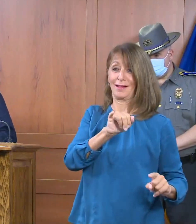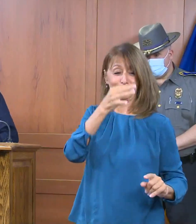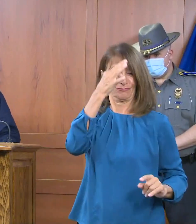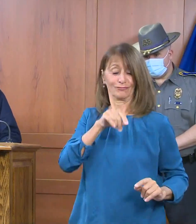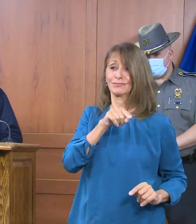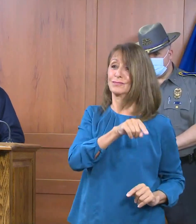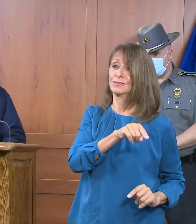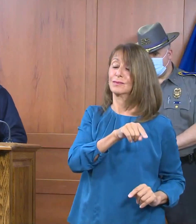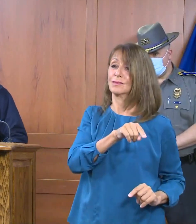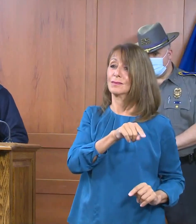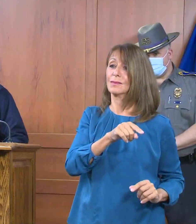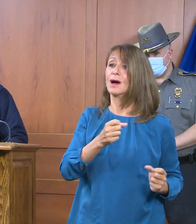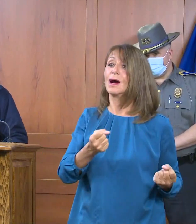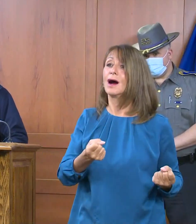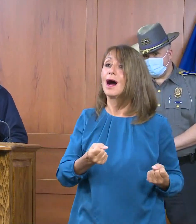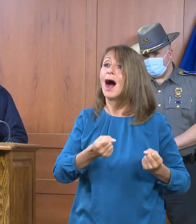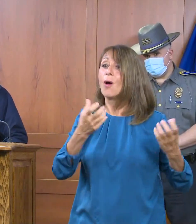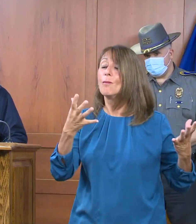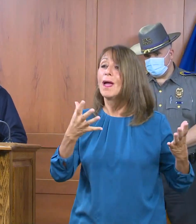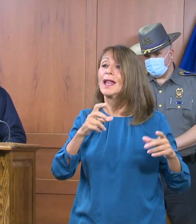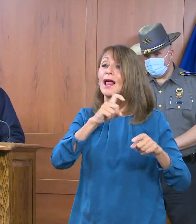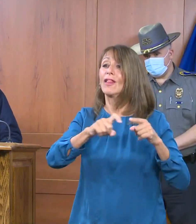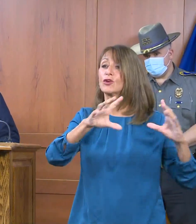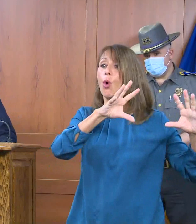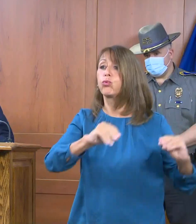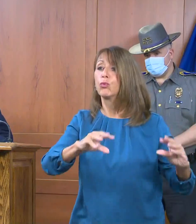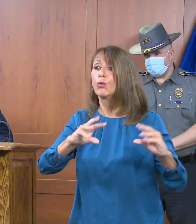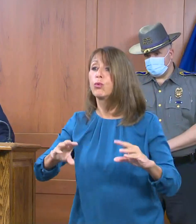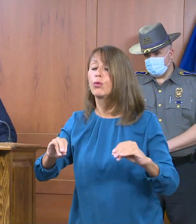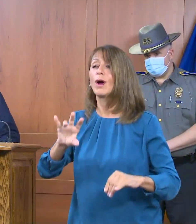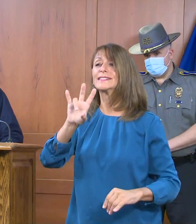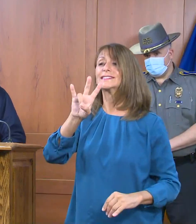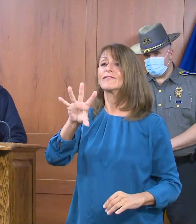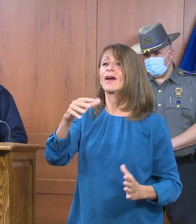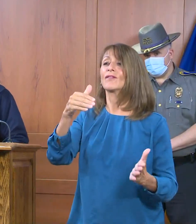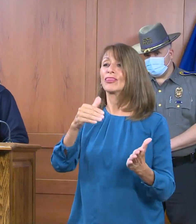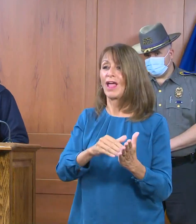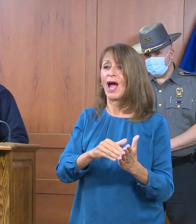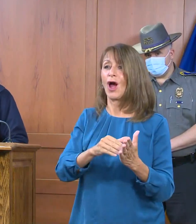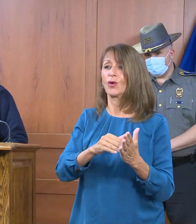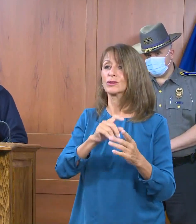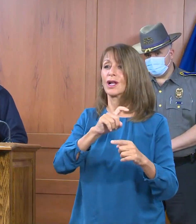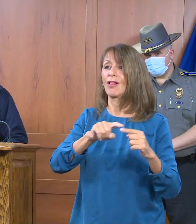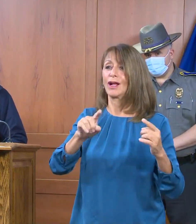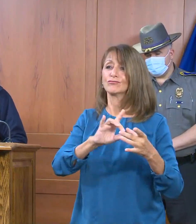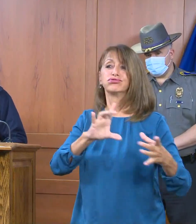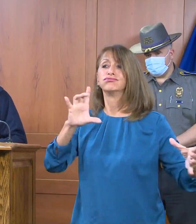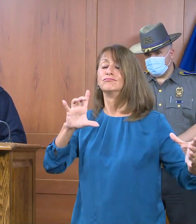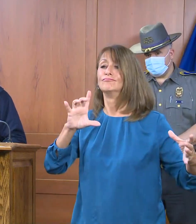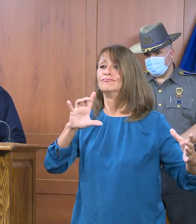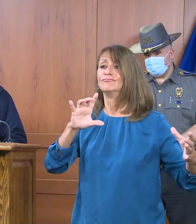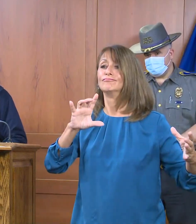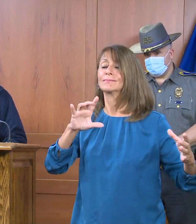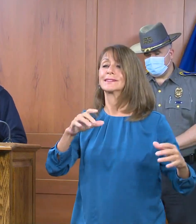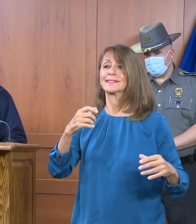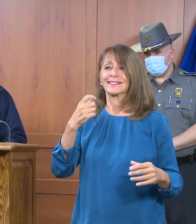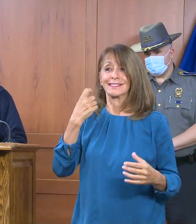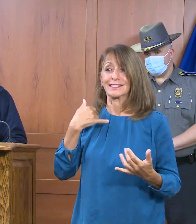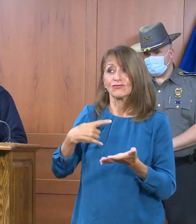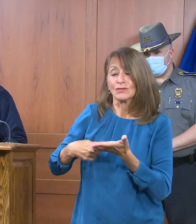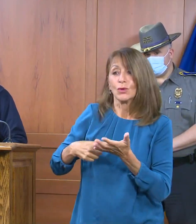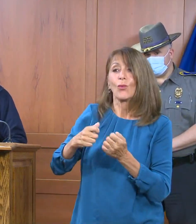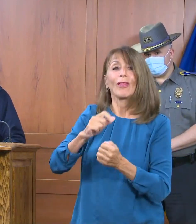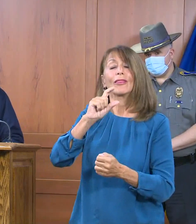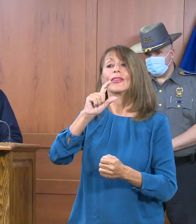have 75,000 outages in Rhode Island, given the nature of that hit there. I was just on the phone with